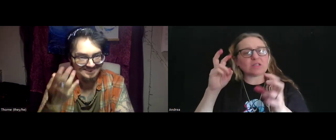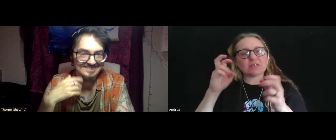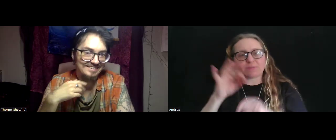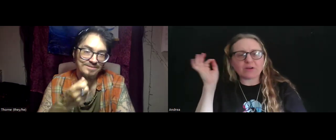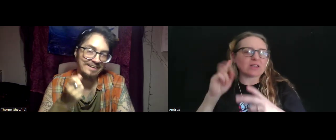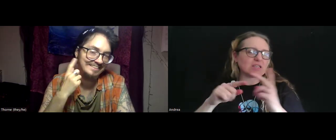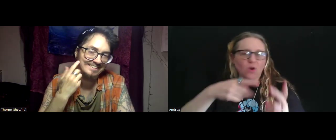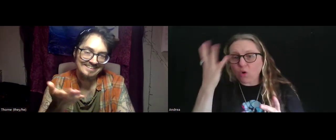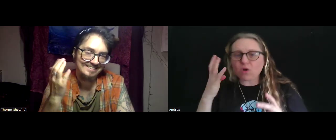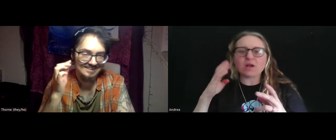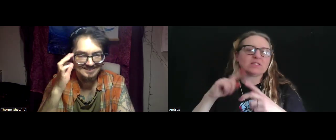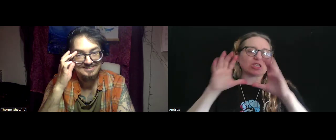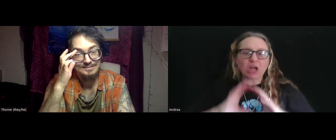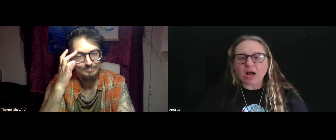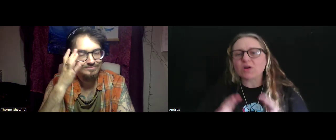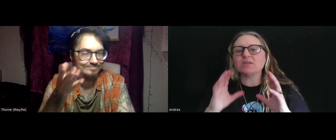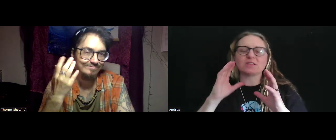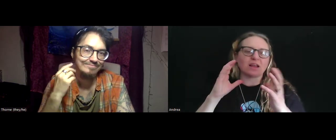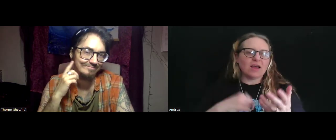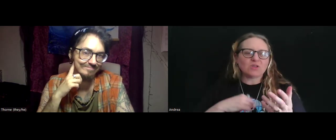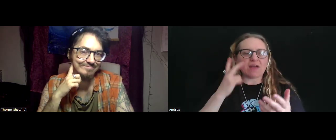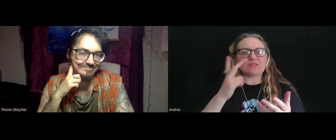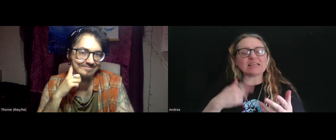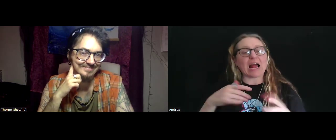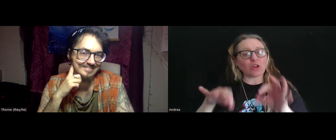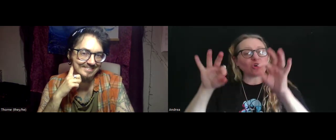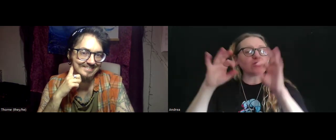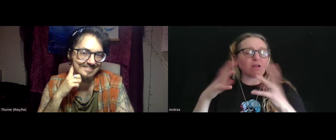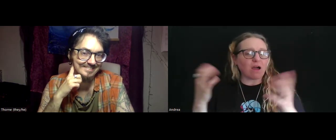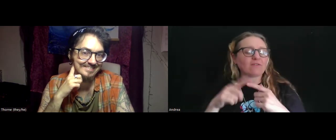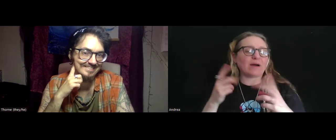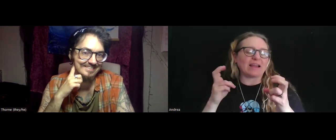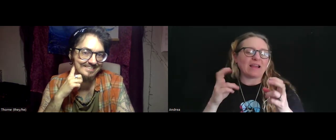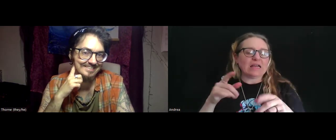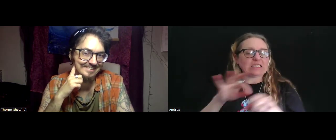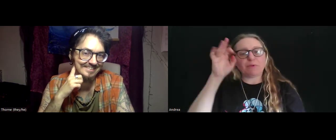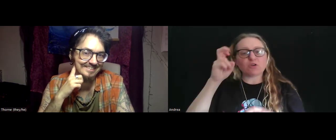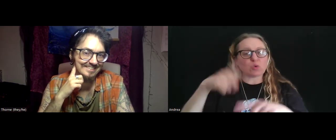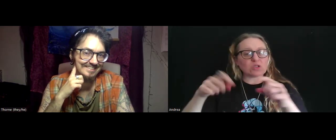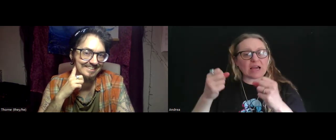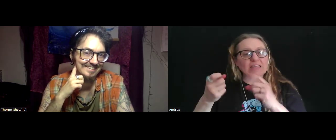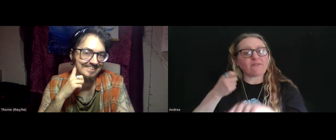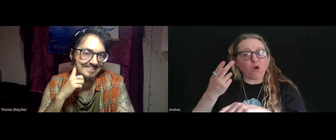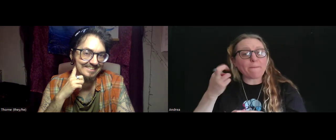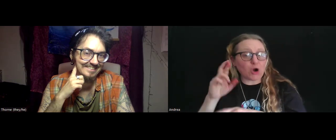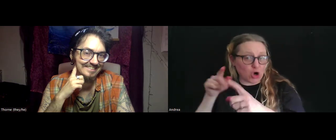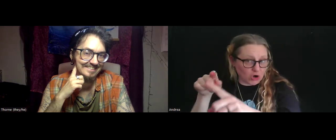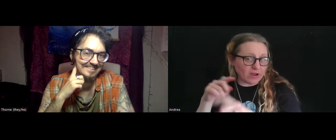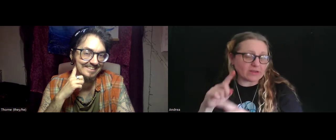and spirits and auras and chakras. And so I learned a lot of my spiritual signs from her. And